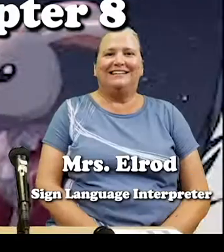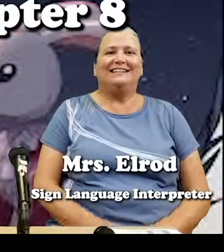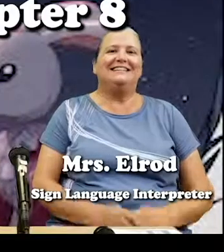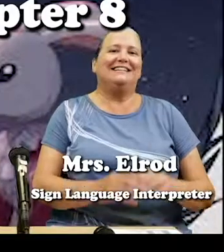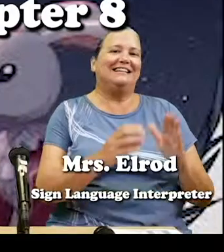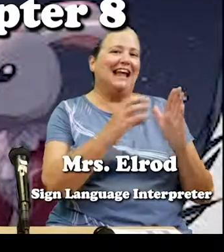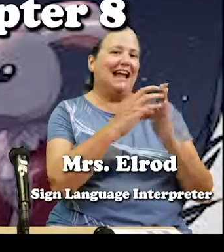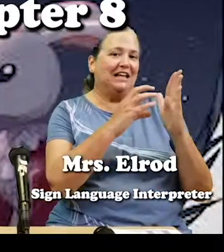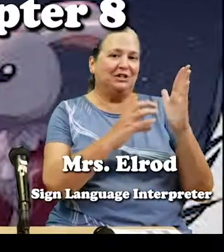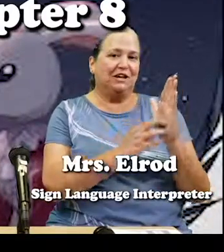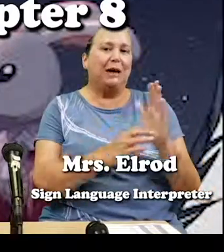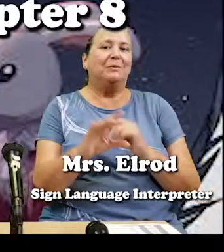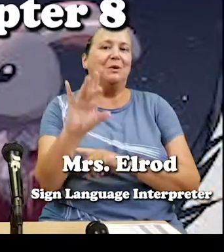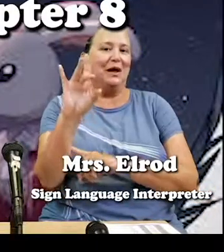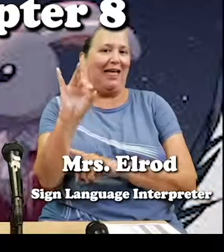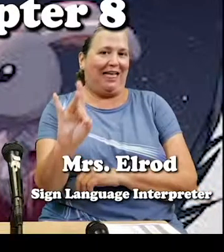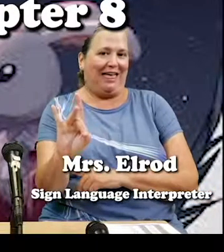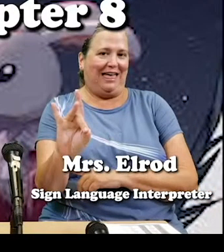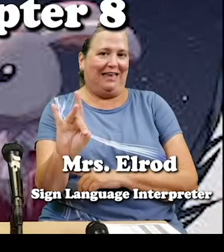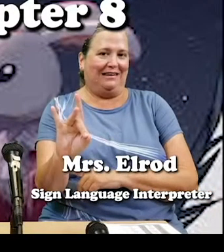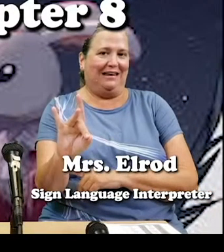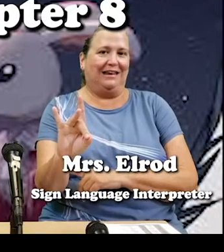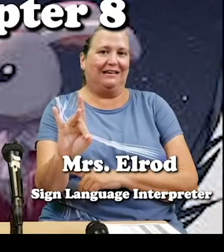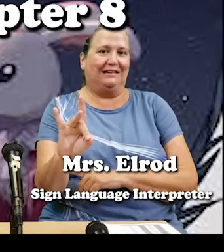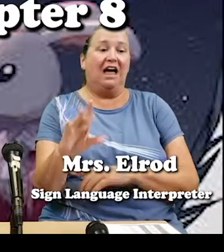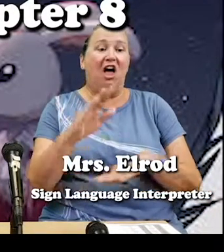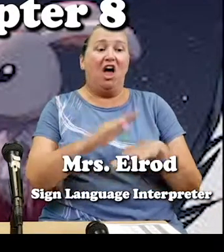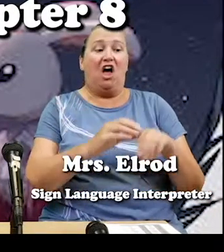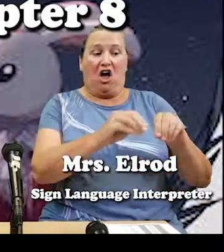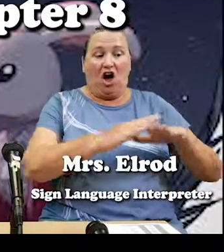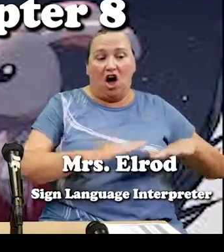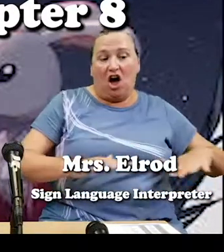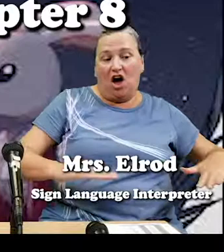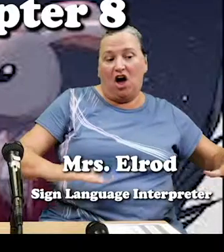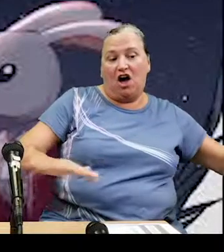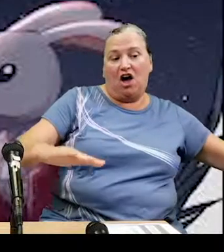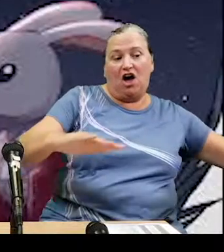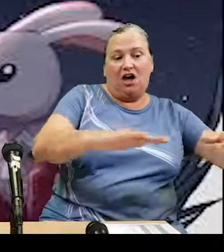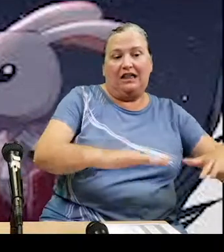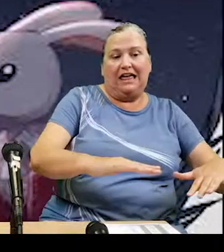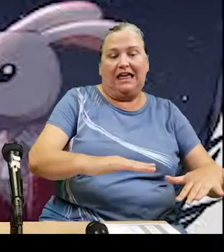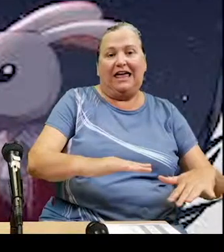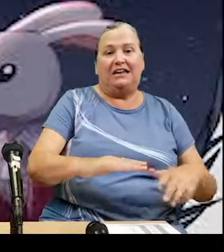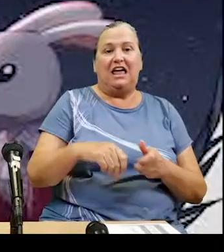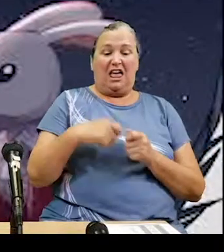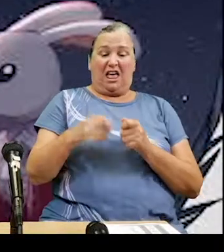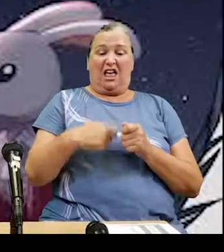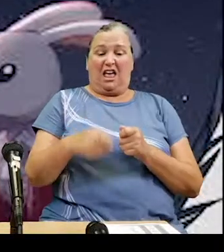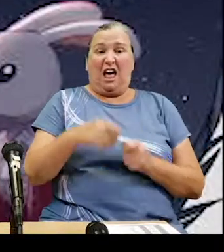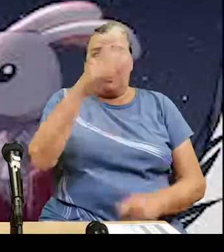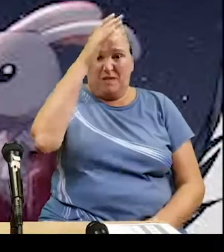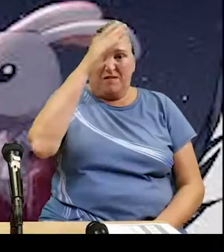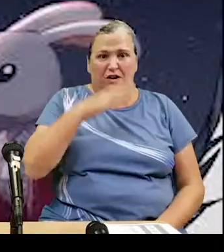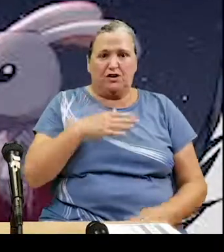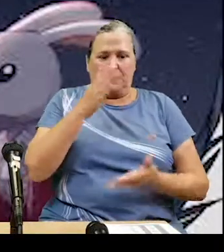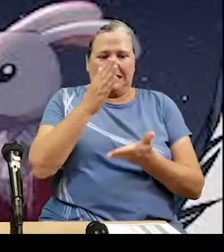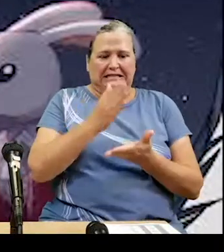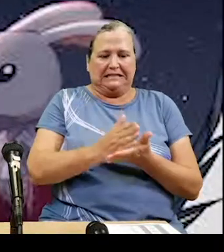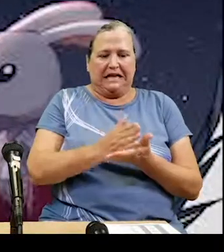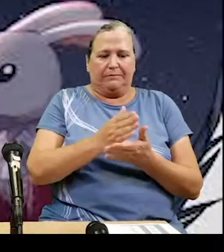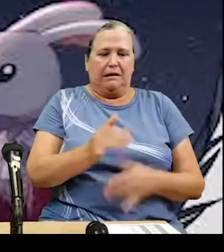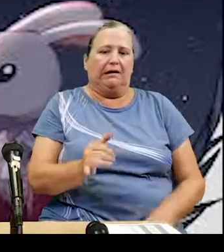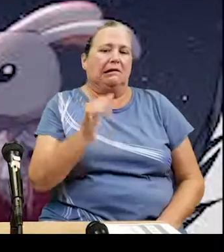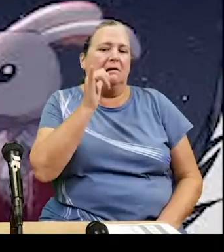Chapter 8. On land, the old fisherman stopped to light a pipe, and then, with the pipe clenched between his teeth, he walked